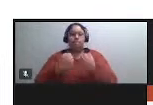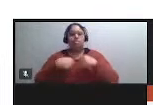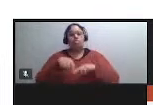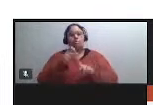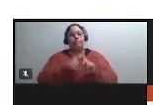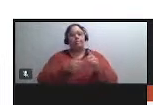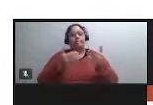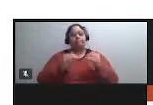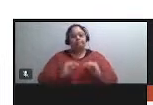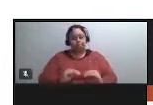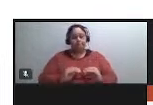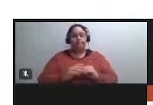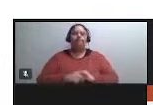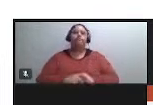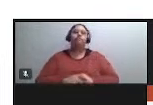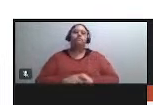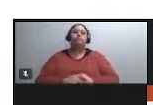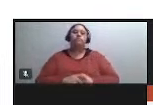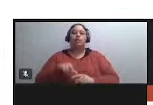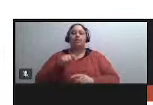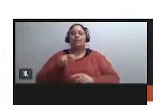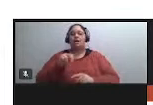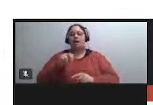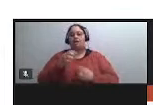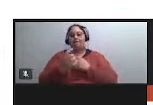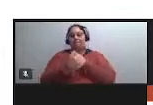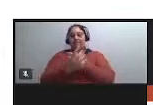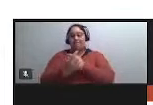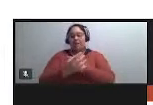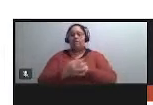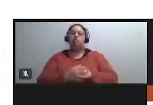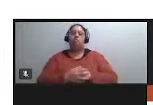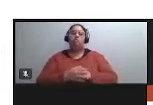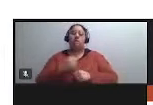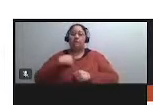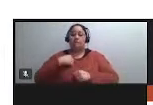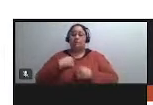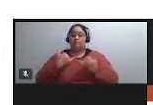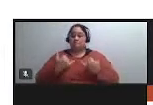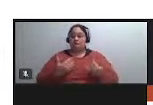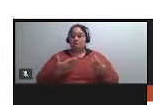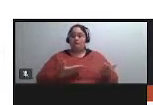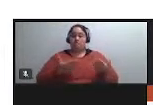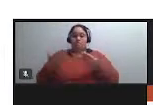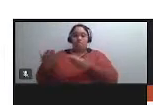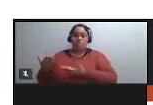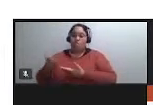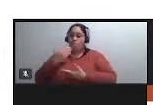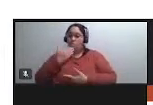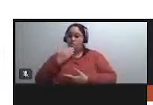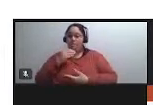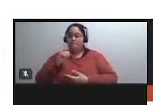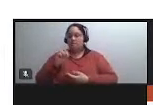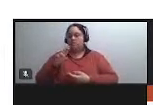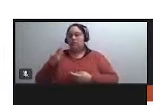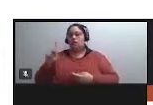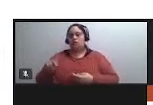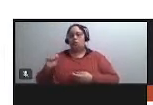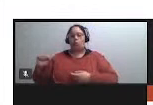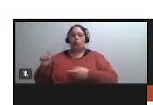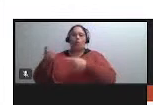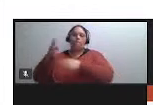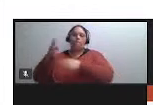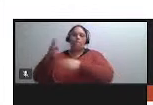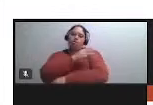Chairperson, then in terms of the Tetanati feedback, I'm actually going to hand over to Mr. Keswa, the